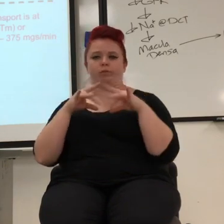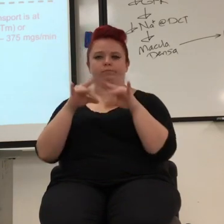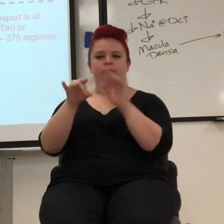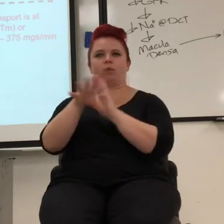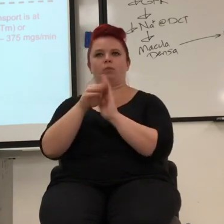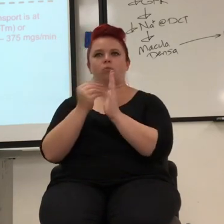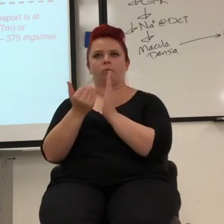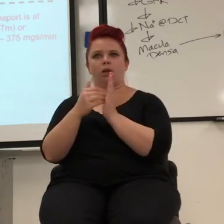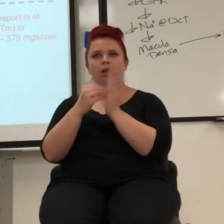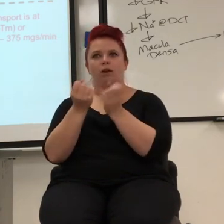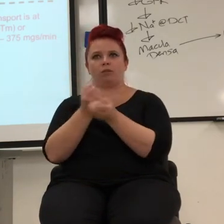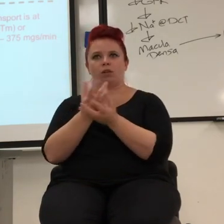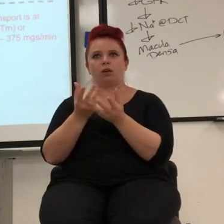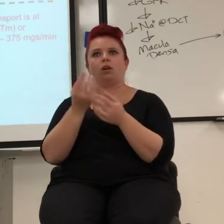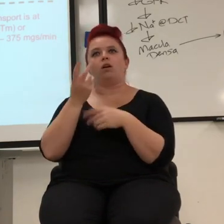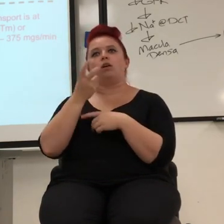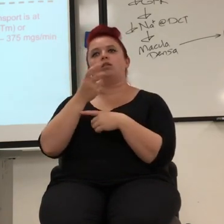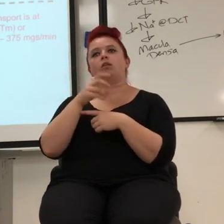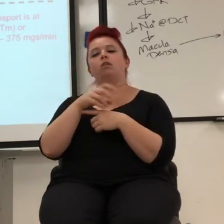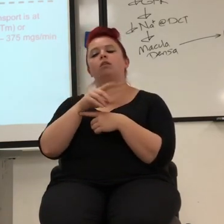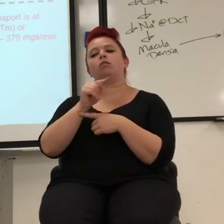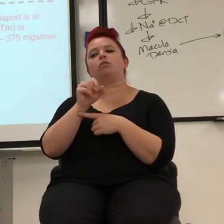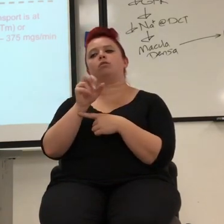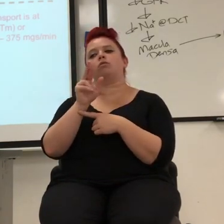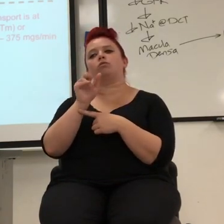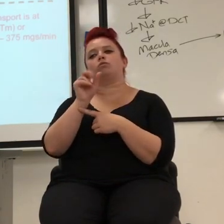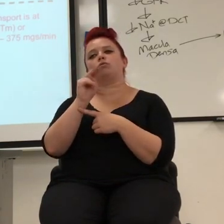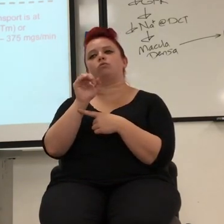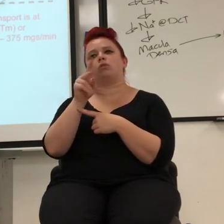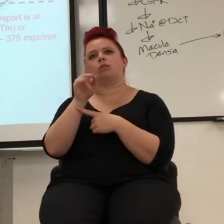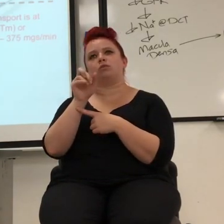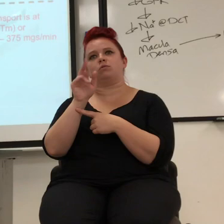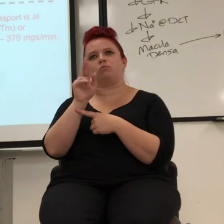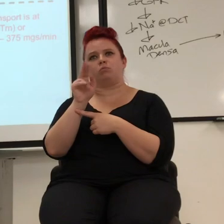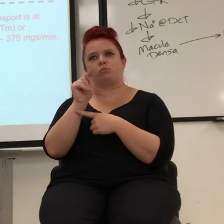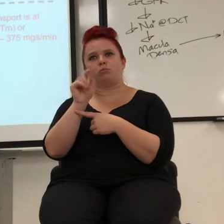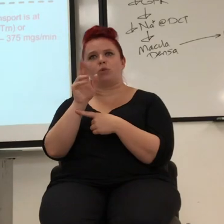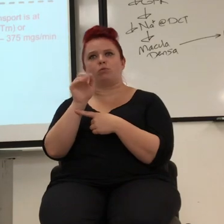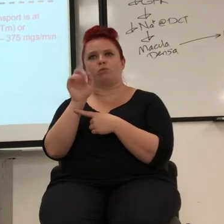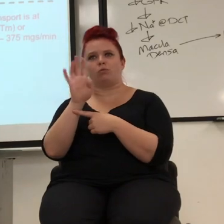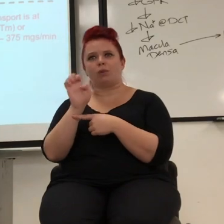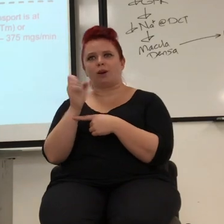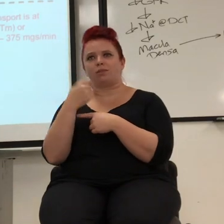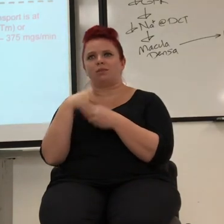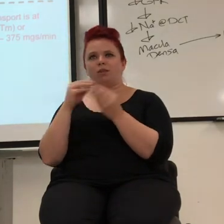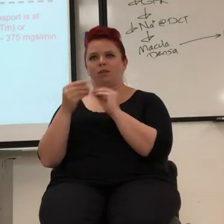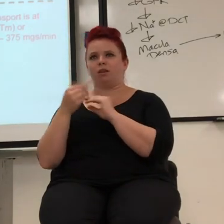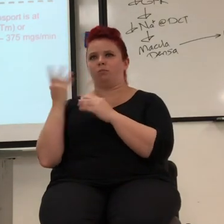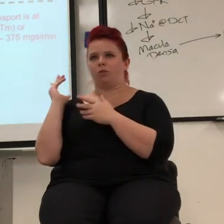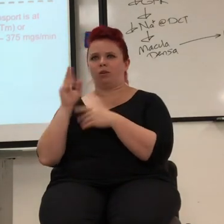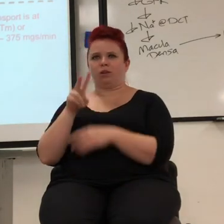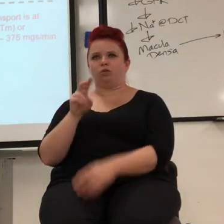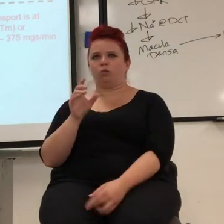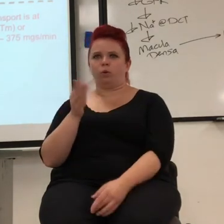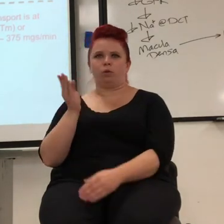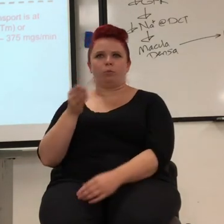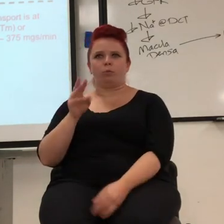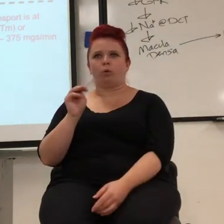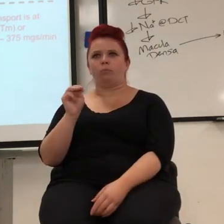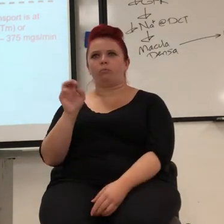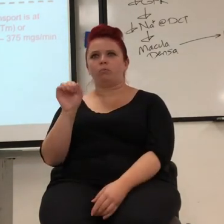rates have a rate that's been measured. So they give a rate there, 200 mg per minute transport. But if you're